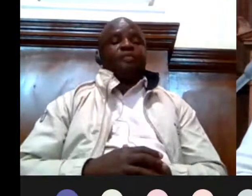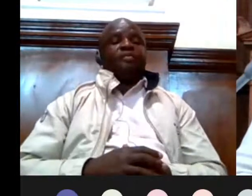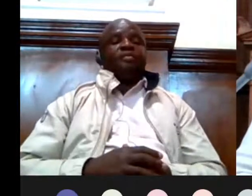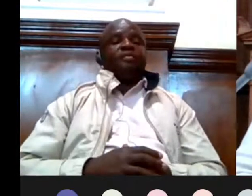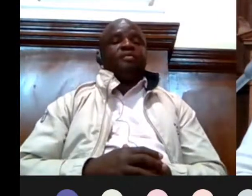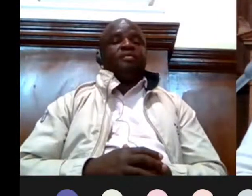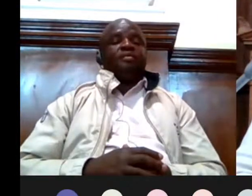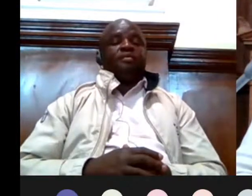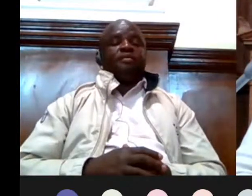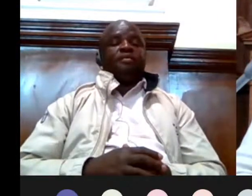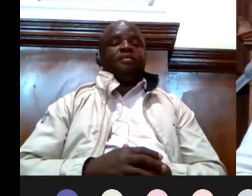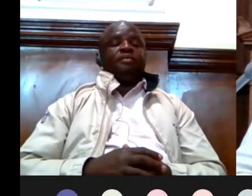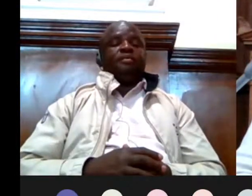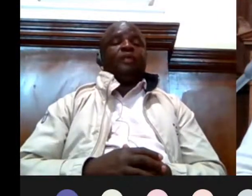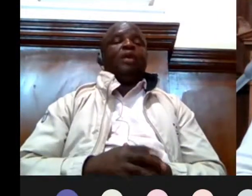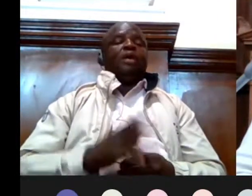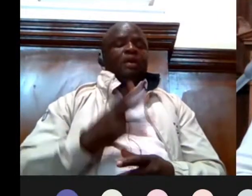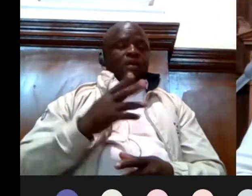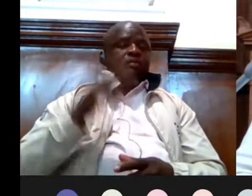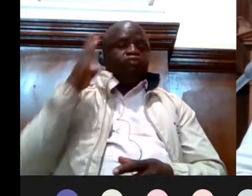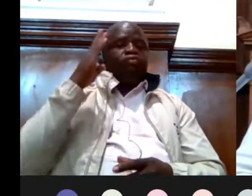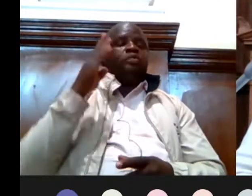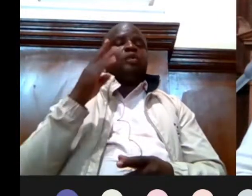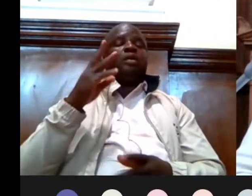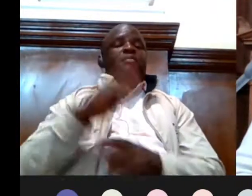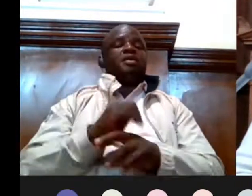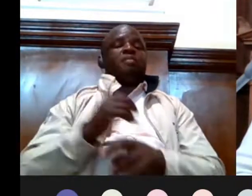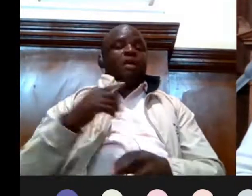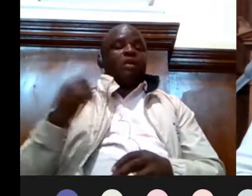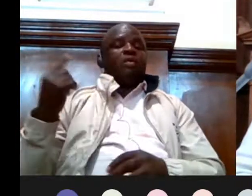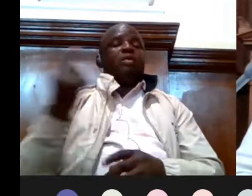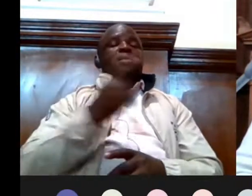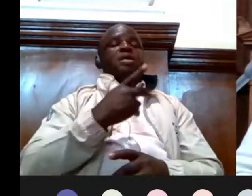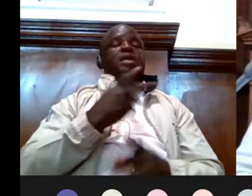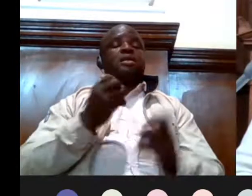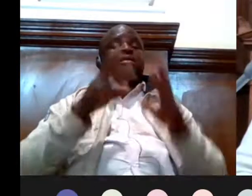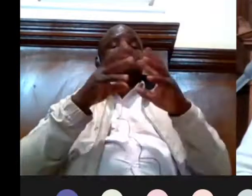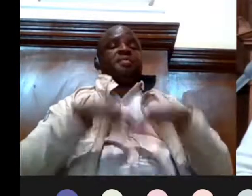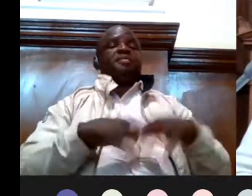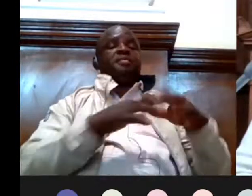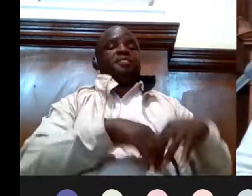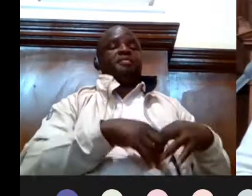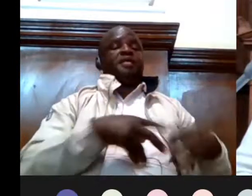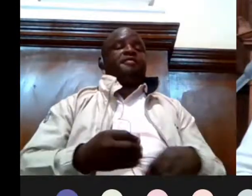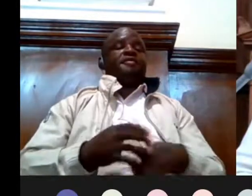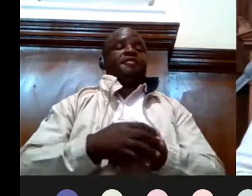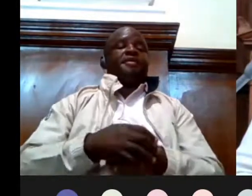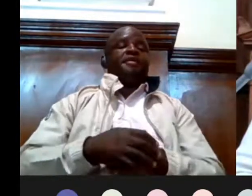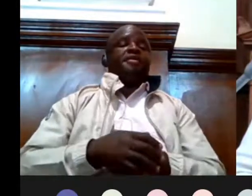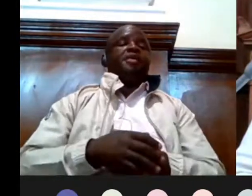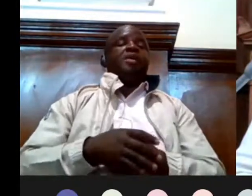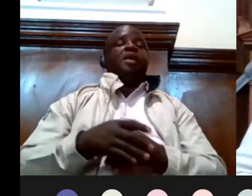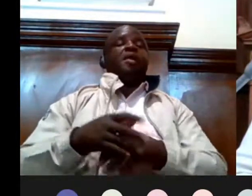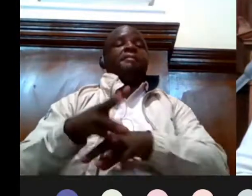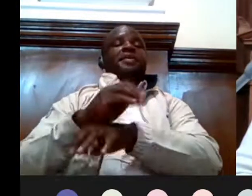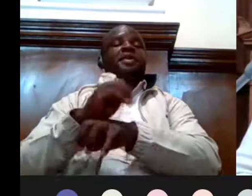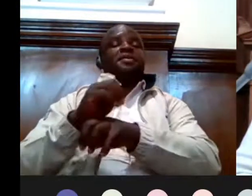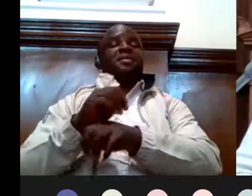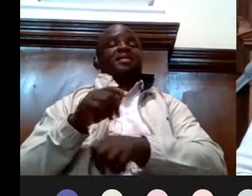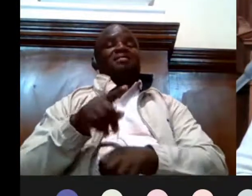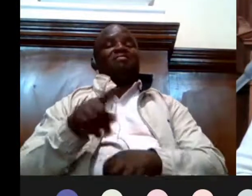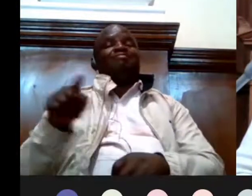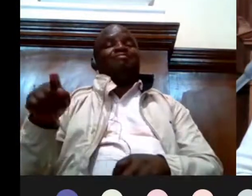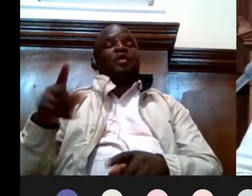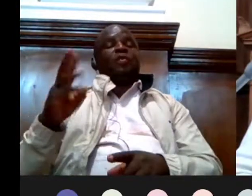Speaker, we know that almost all our municipalities have collapsed. Municipalities are where these